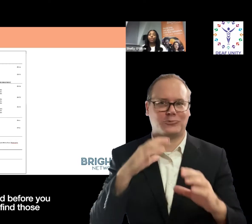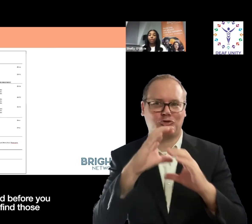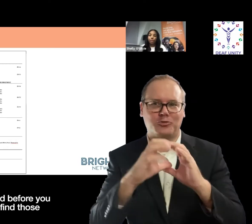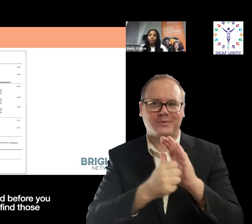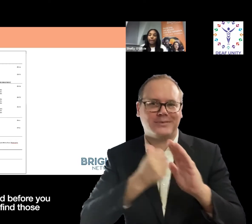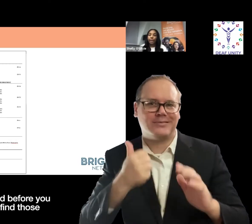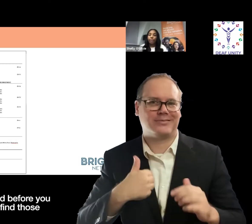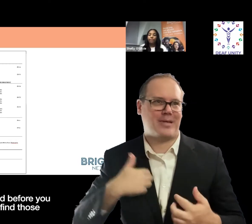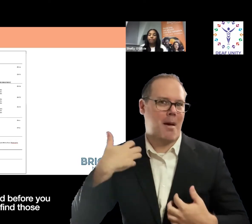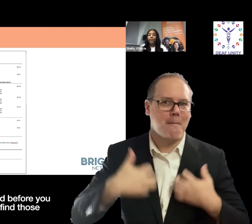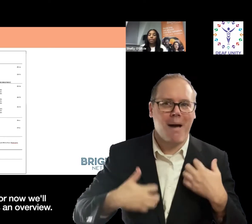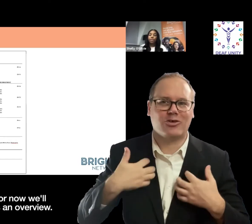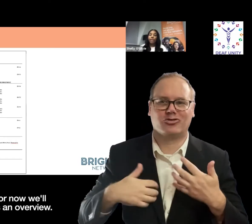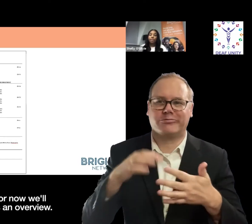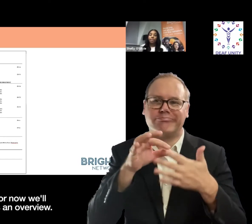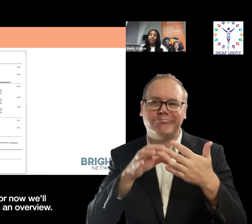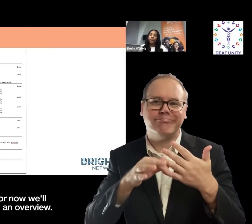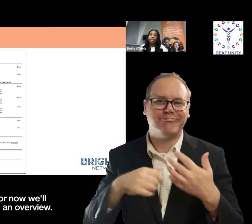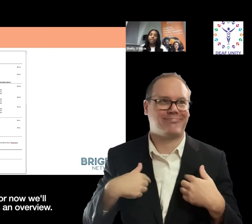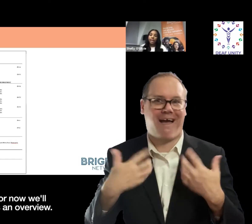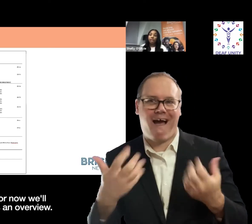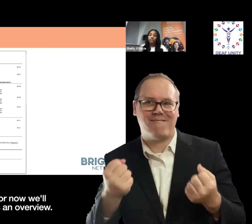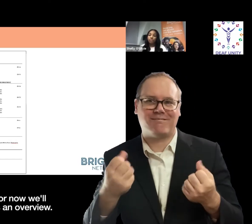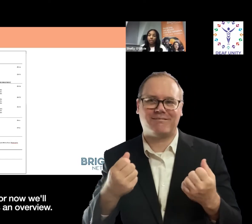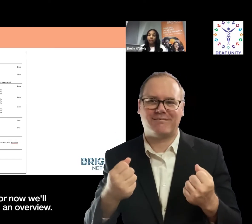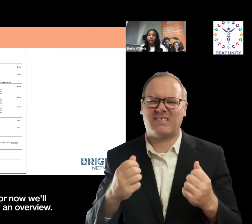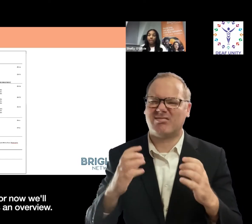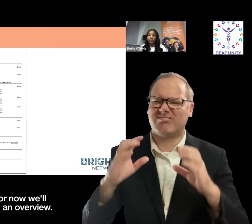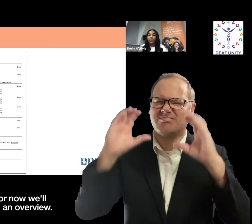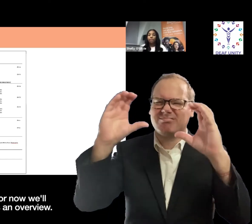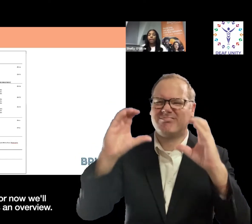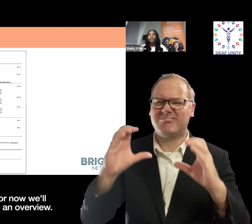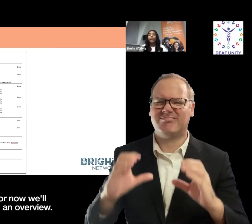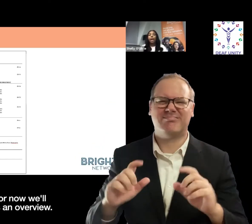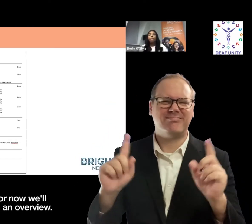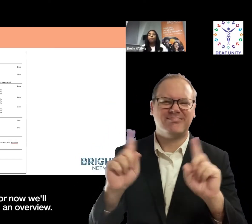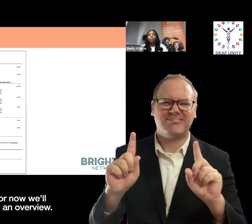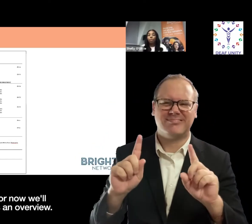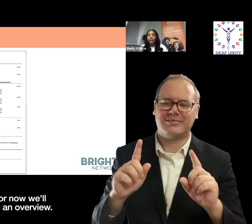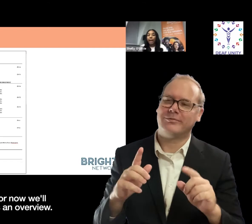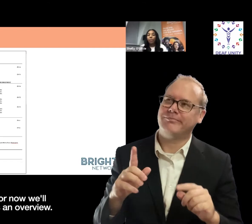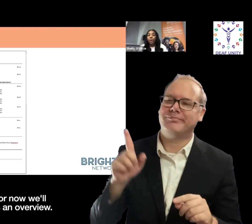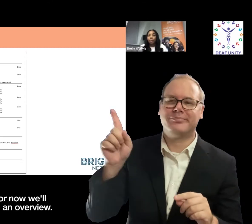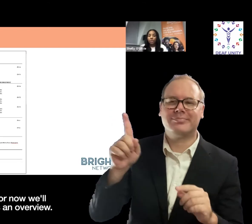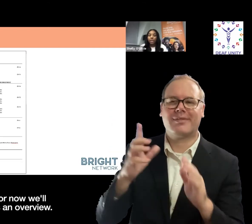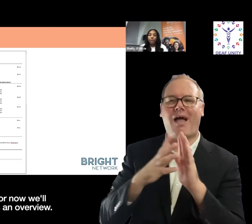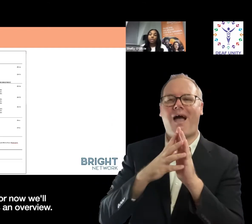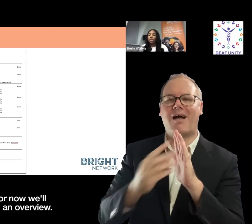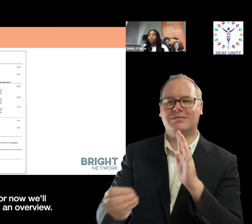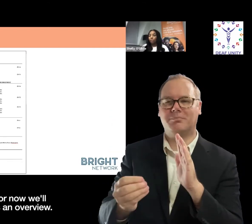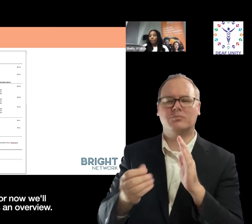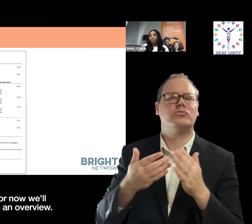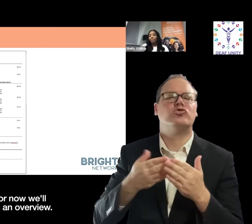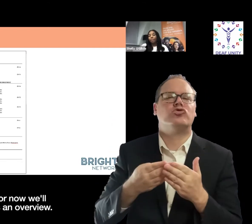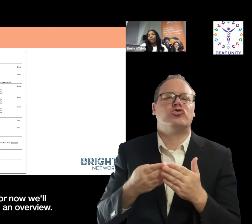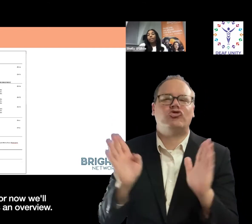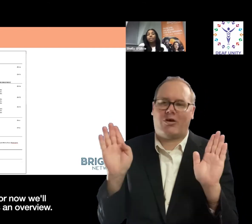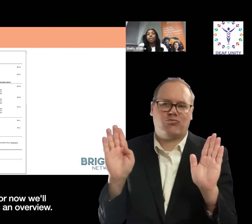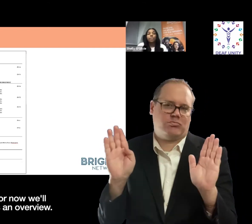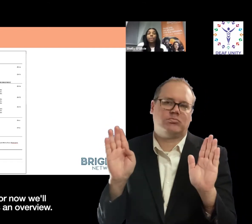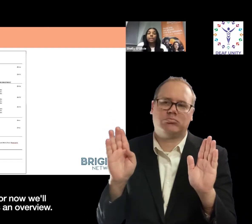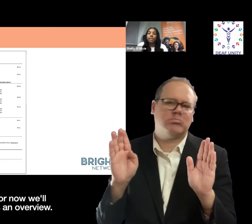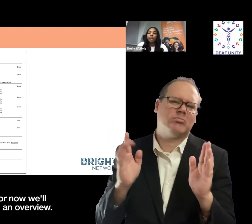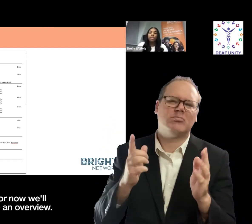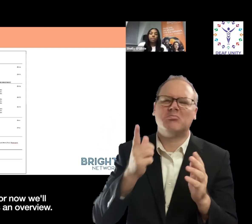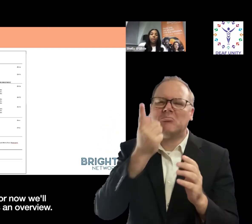before, you can go onto Bright Network and find those sector-specific CV templates. But for now, we'll stick with the general one.